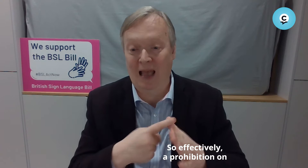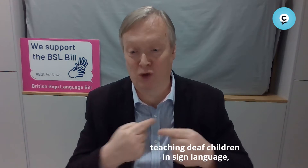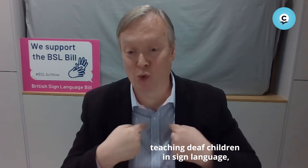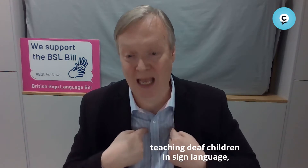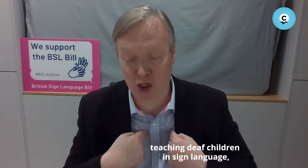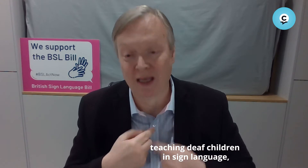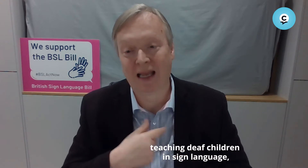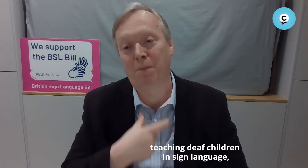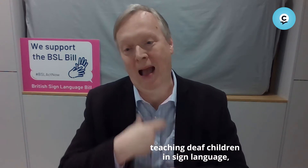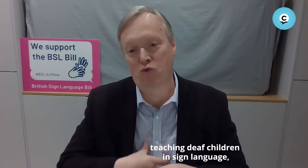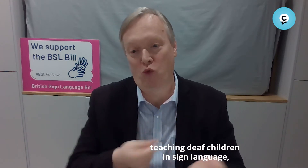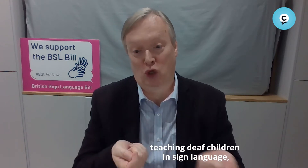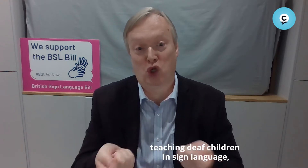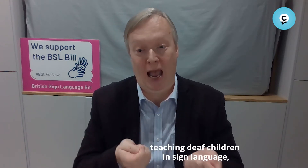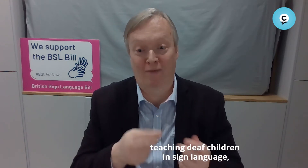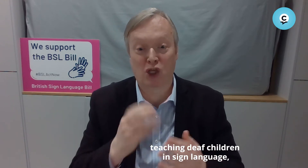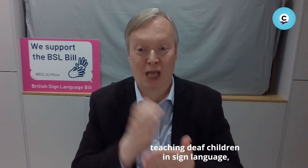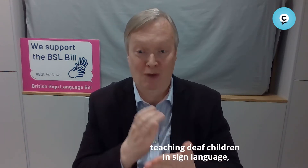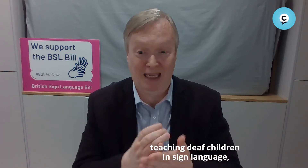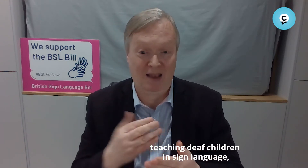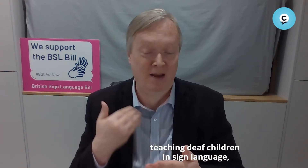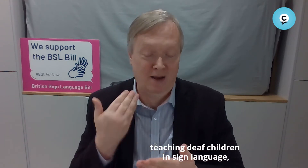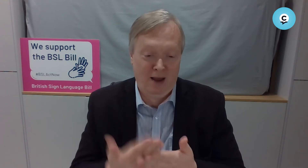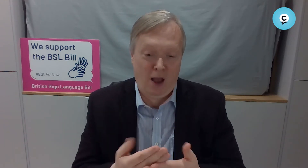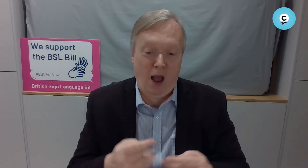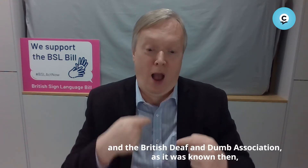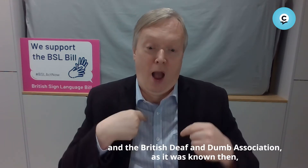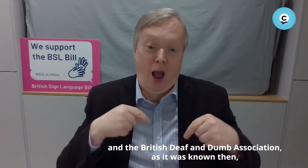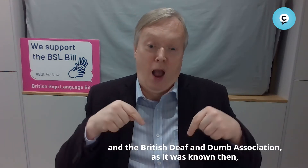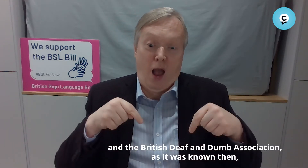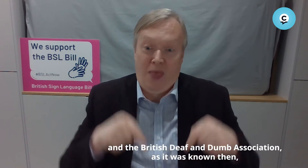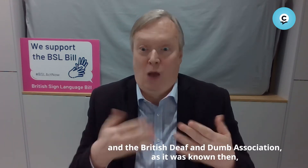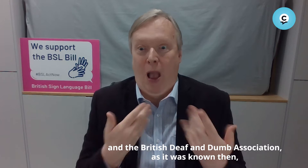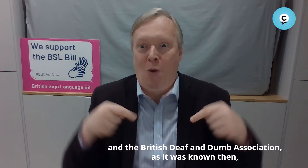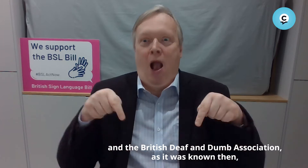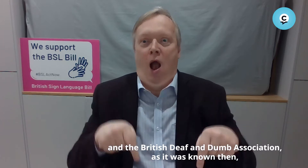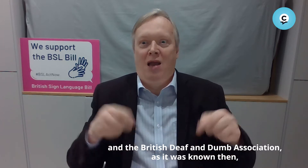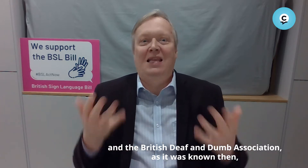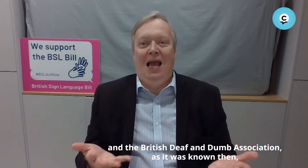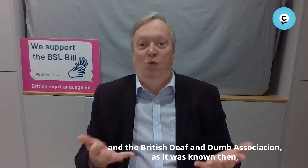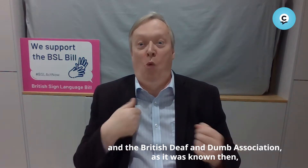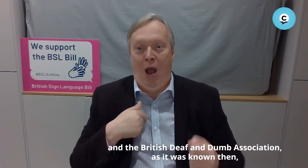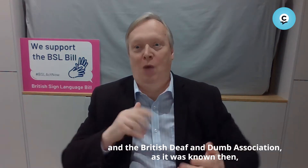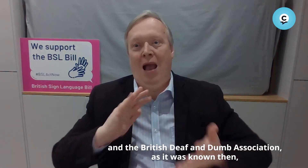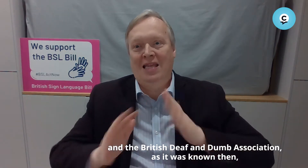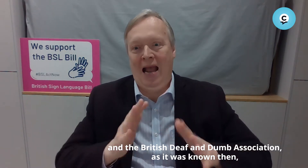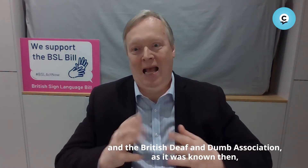prohibition on teaching deaf children in sign language. The British Deaf and Dumb Association, as it was known